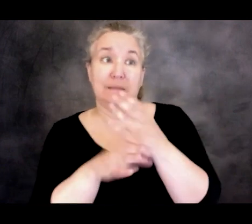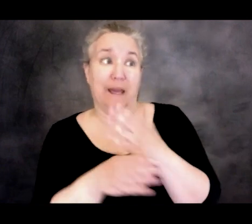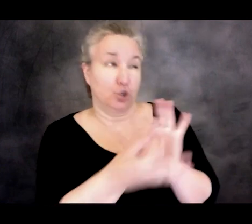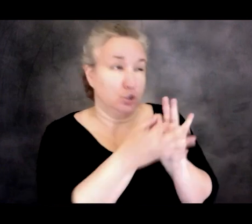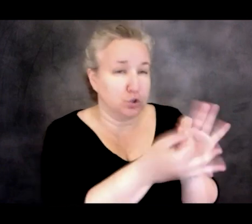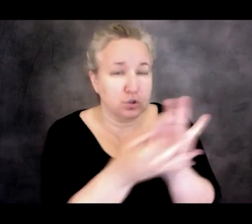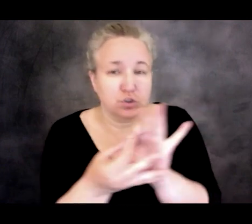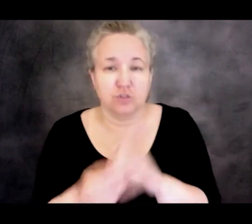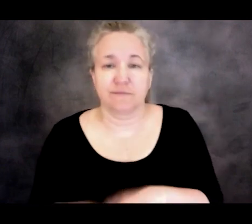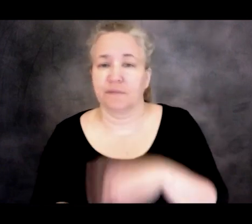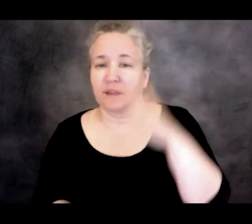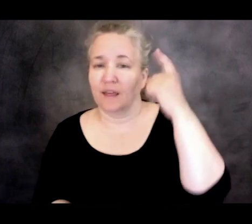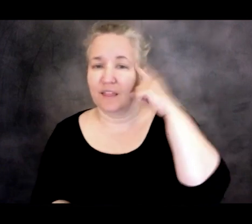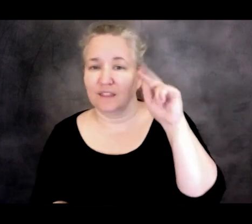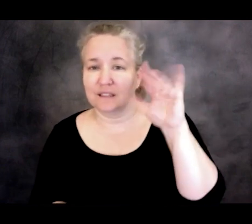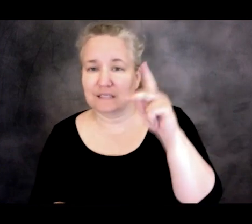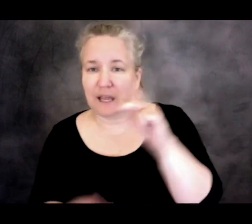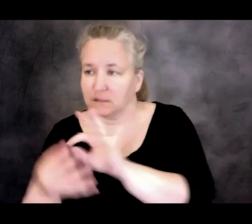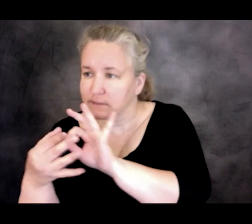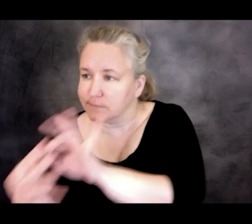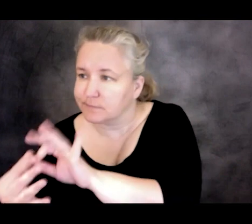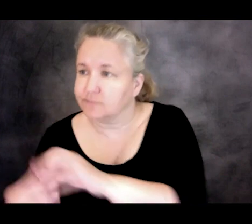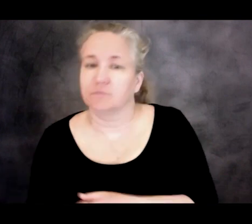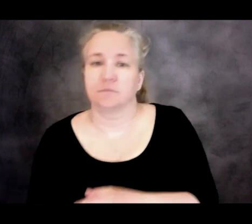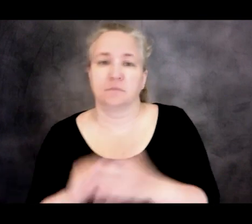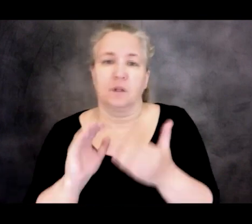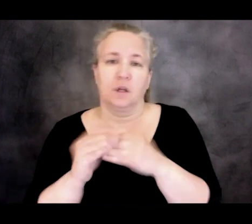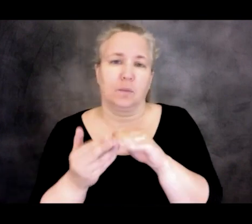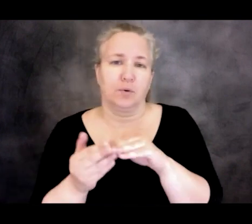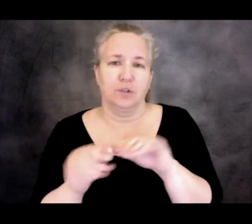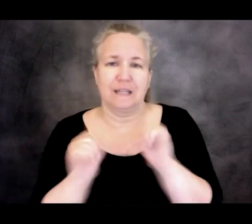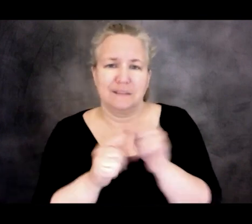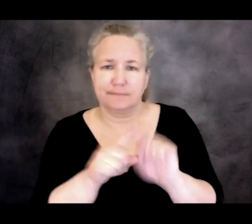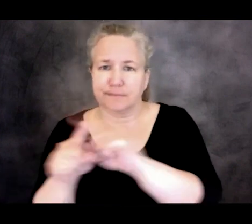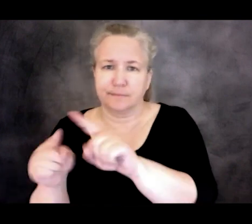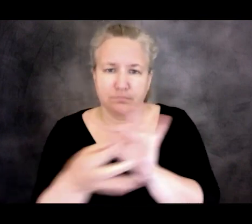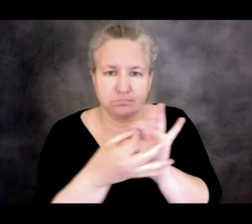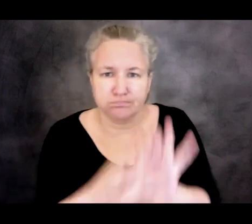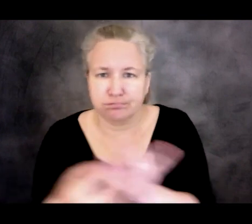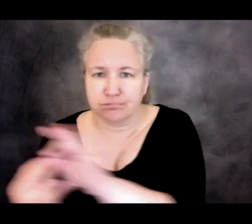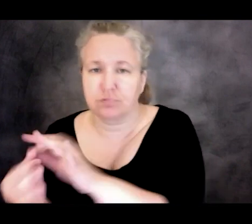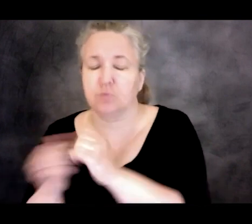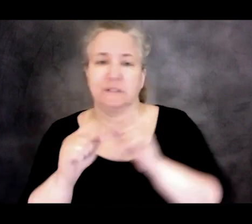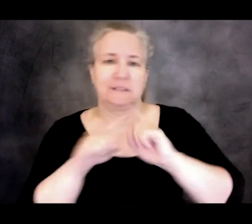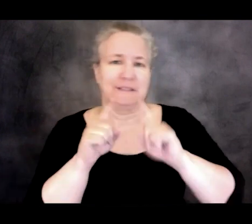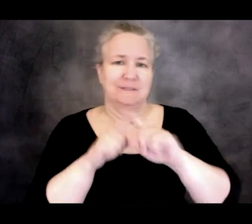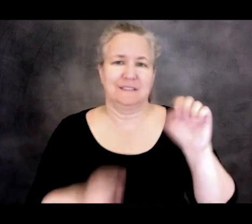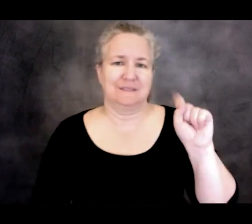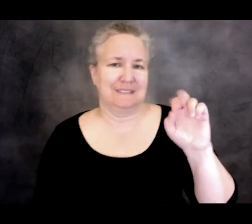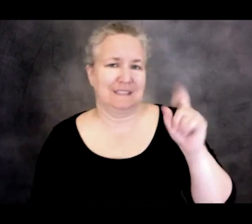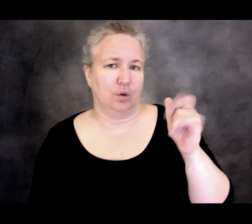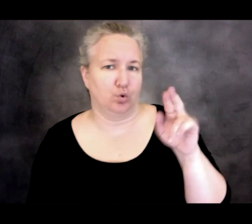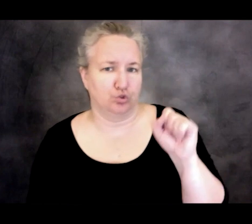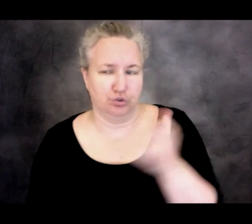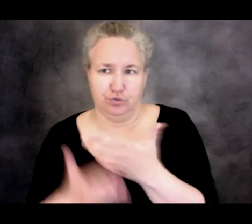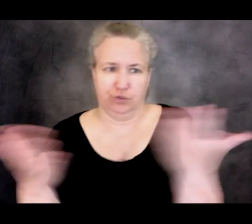with think tanks, with community agencies, with a broad range of stakeholders, so